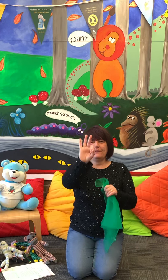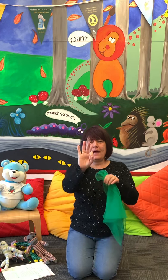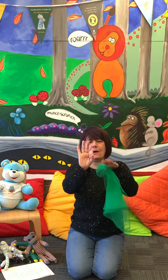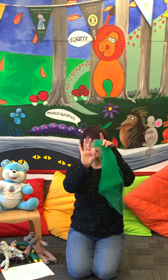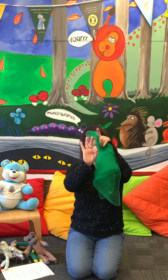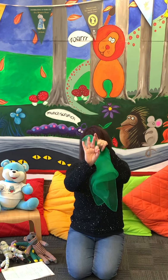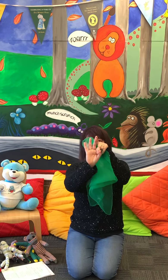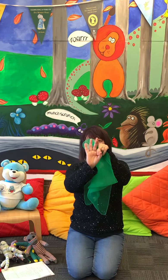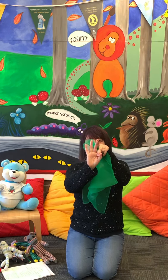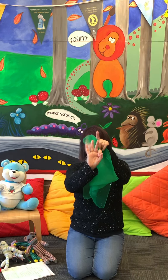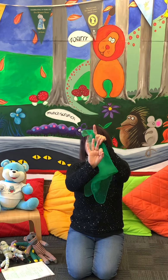now?